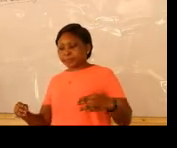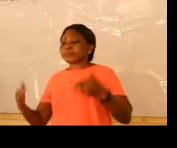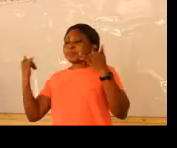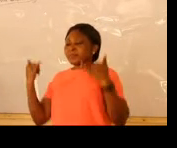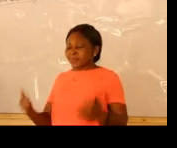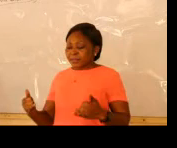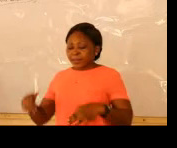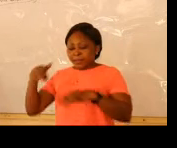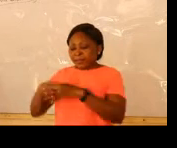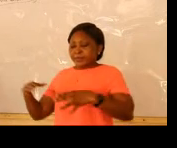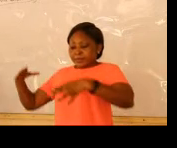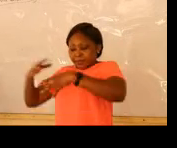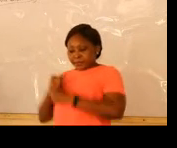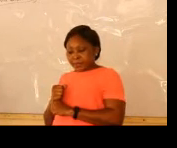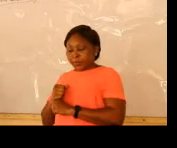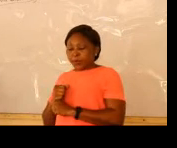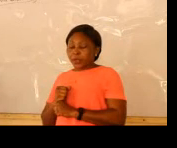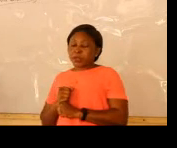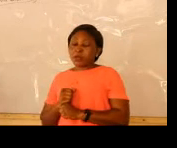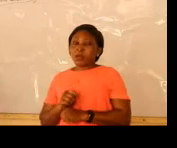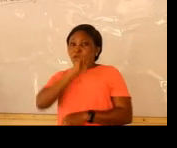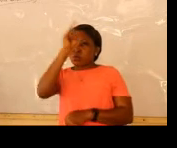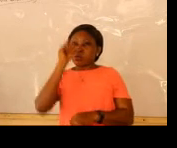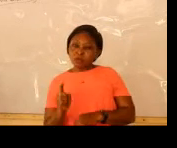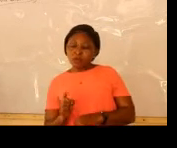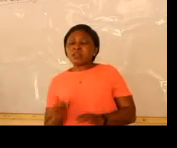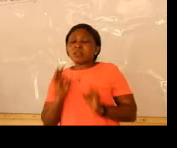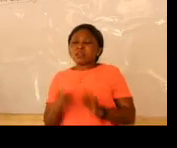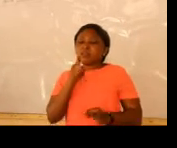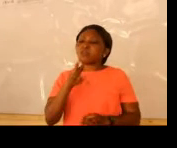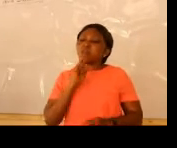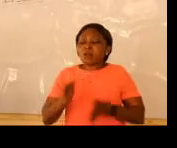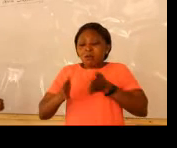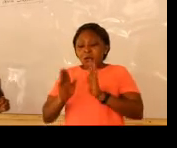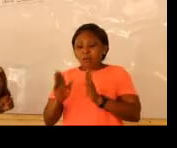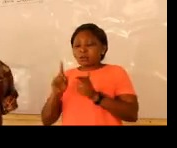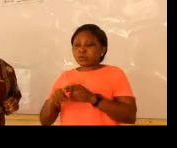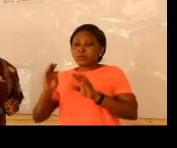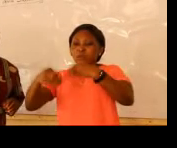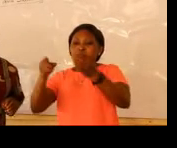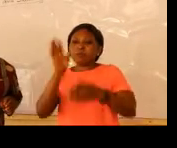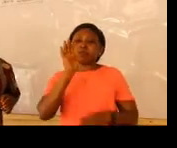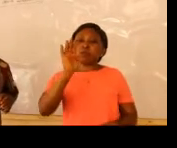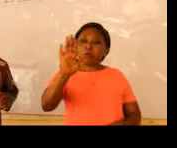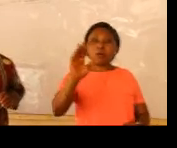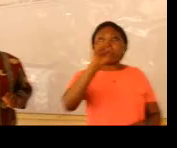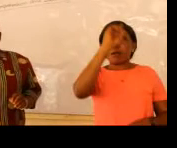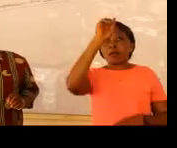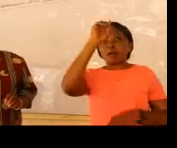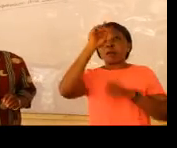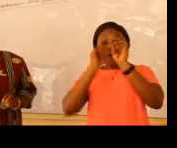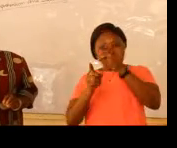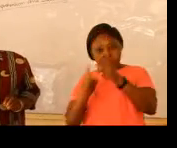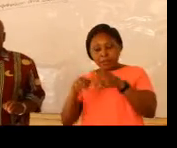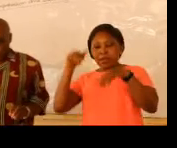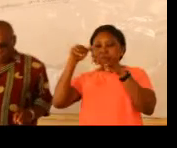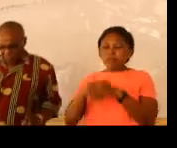Now, in summary questions, if you are asked to give your answer in short